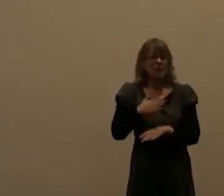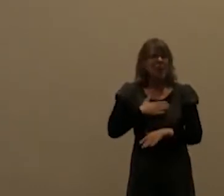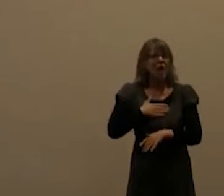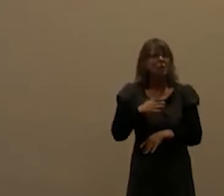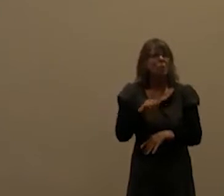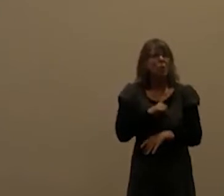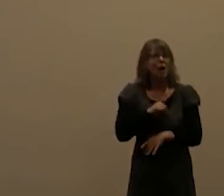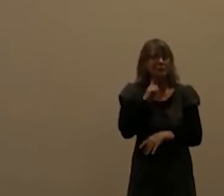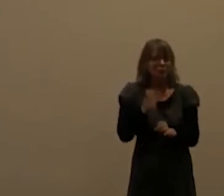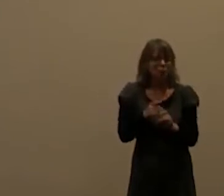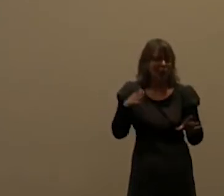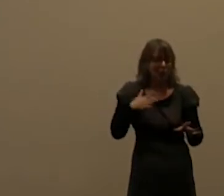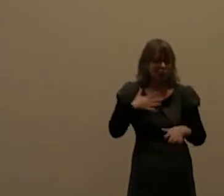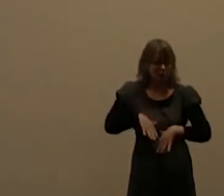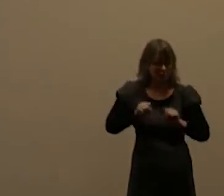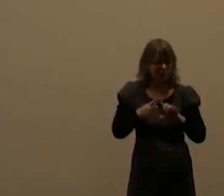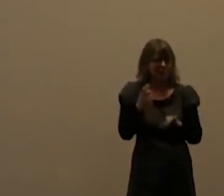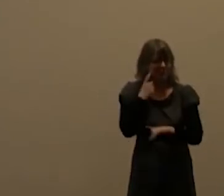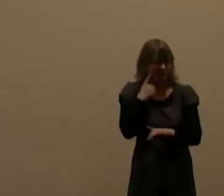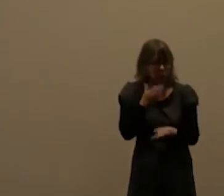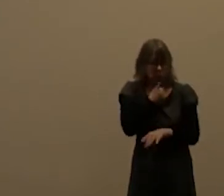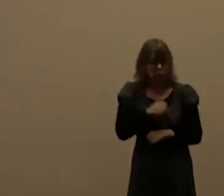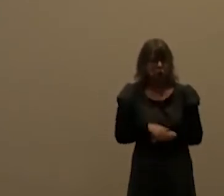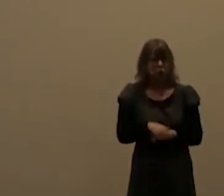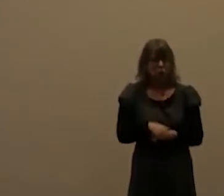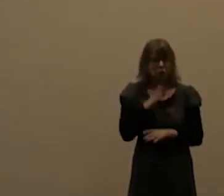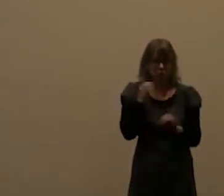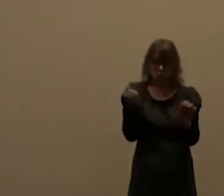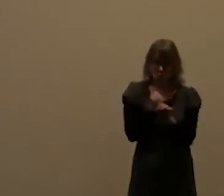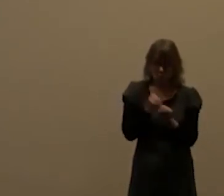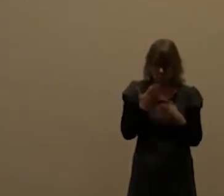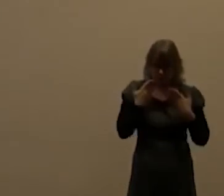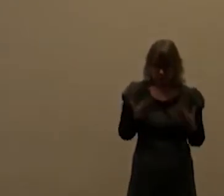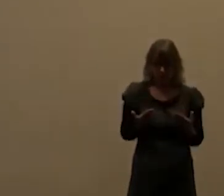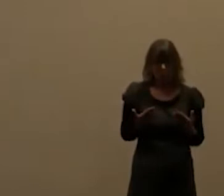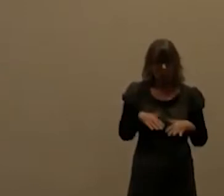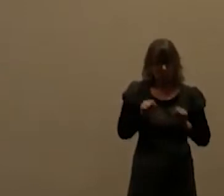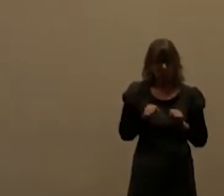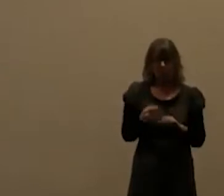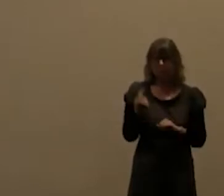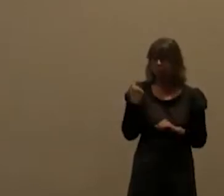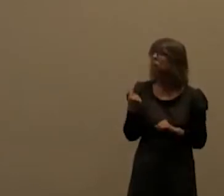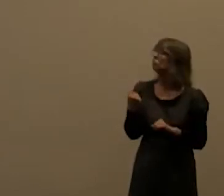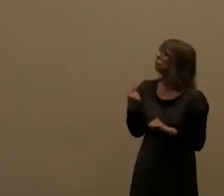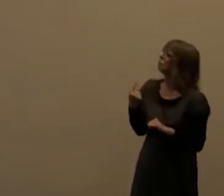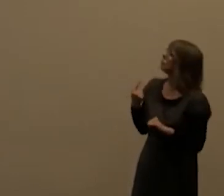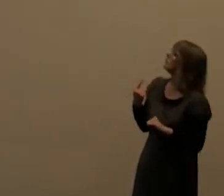how quick it is to get started and how easy it is. So let's just build a quick bot here. We'll do Start Now.